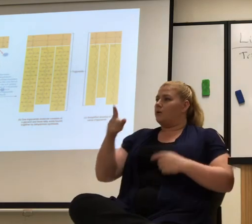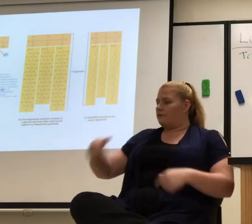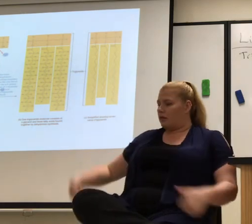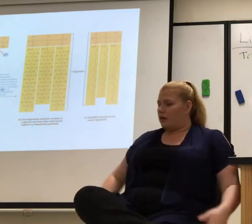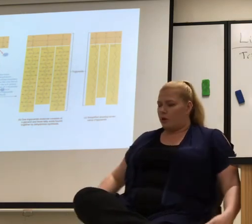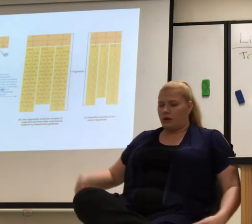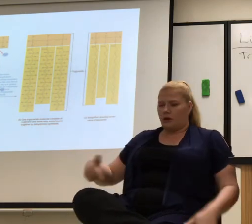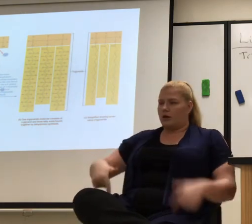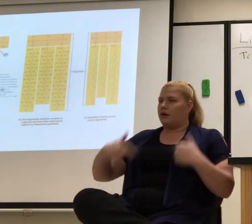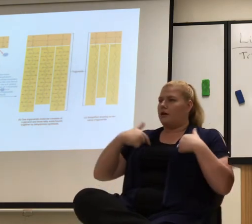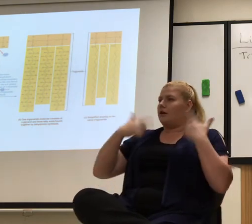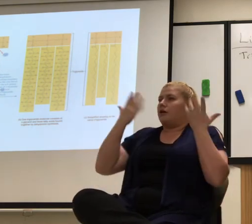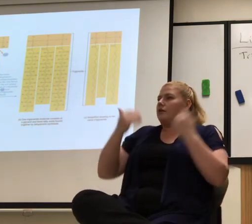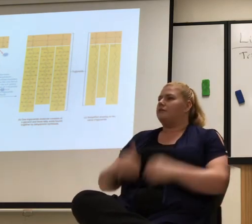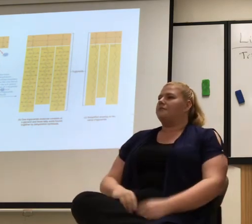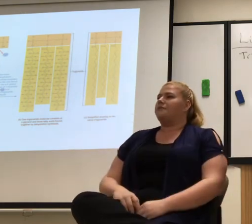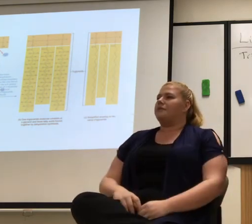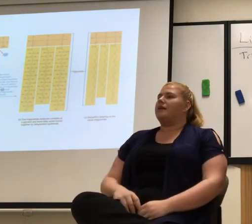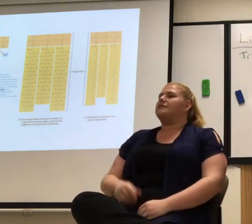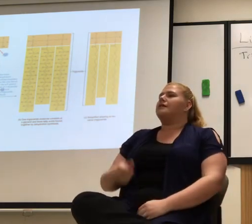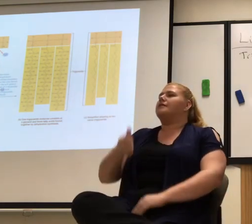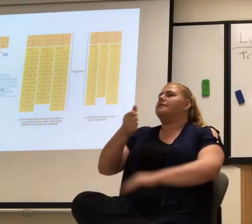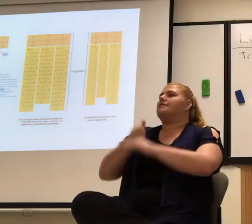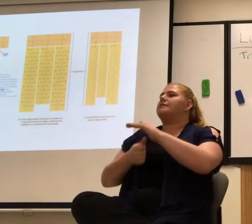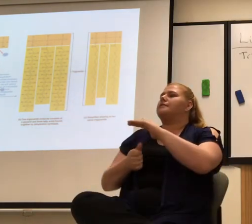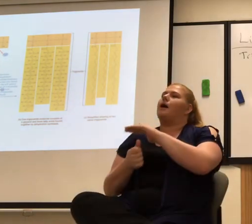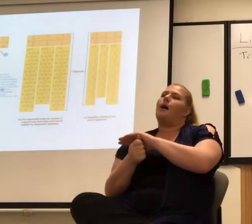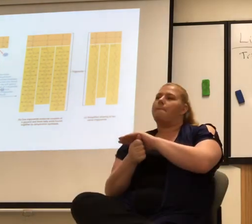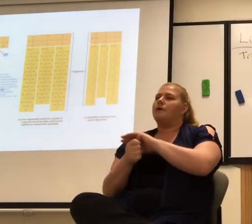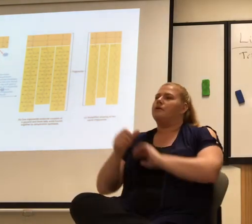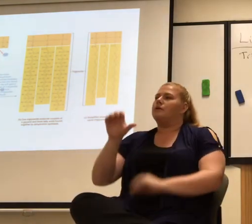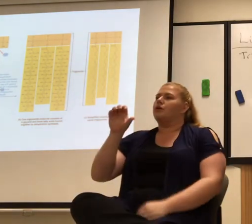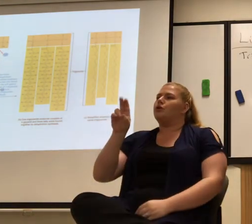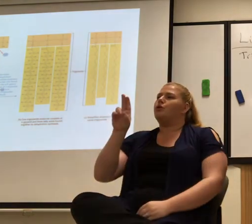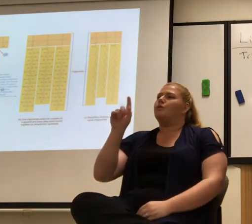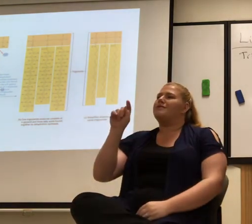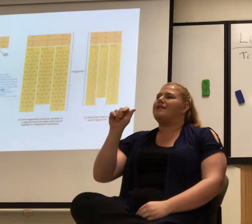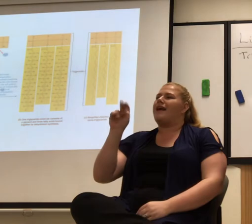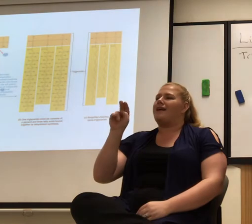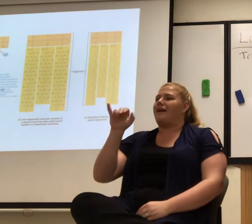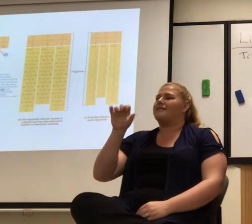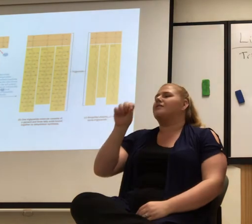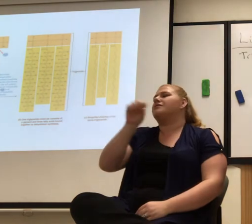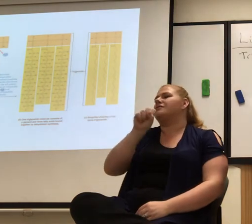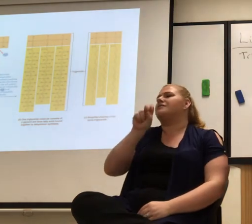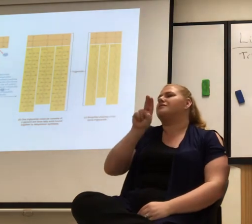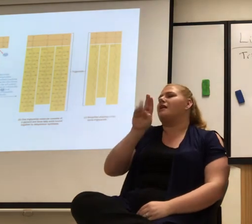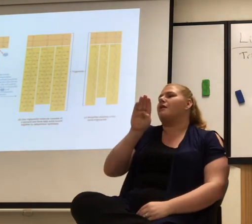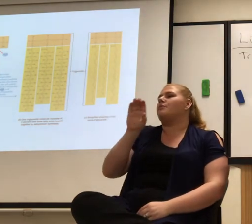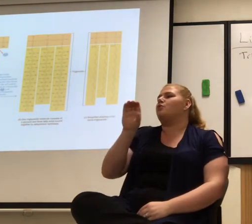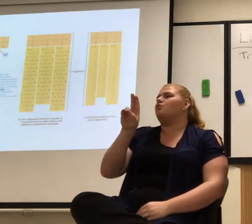don't know. So we call it sub-Q, right? Subcutaneous tissue.